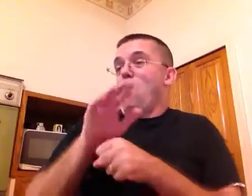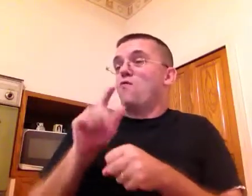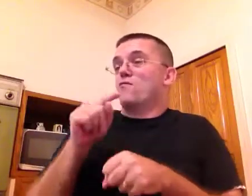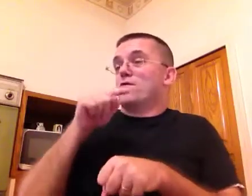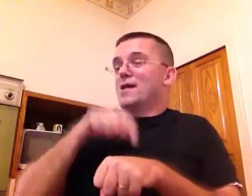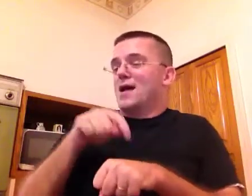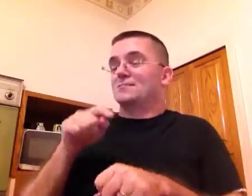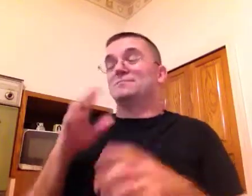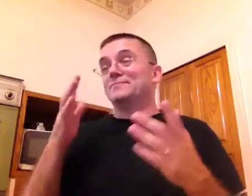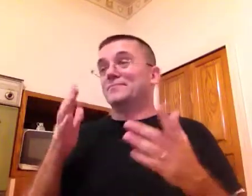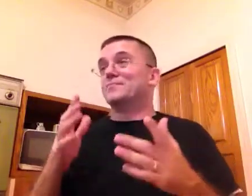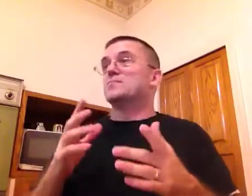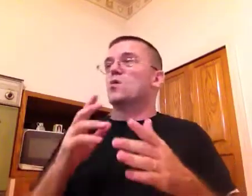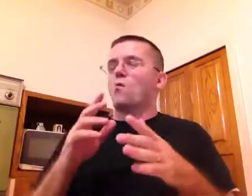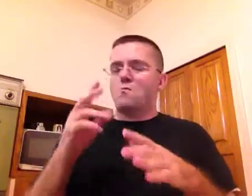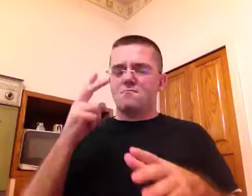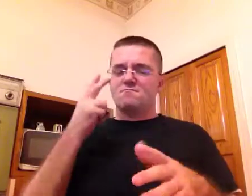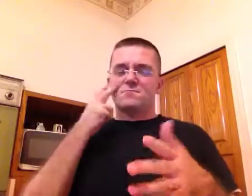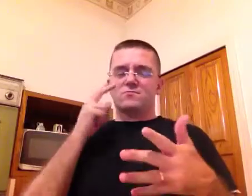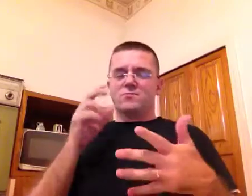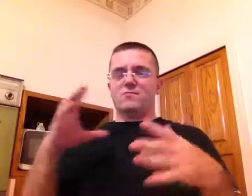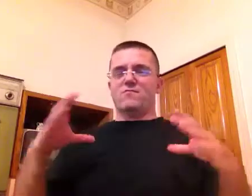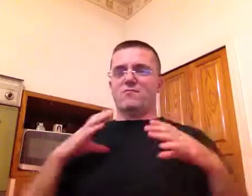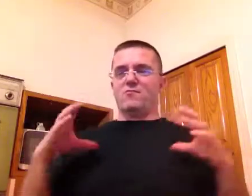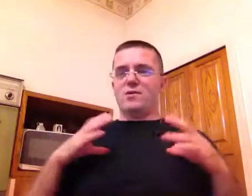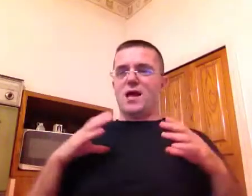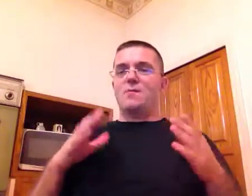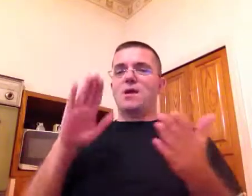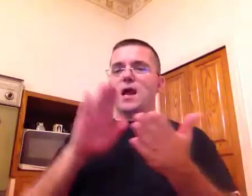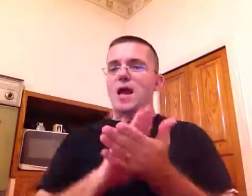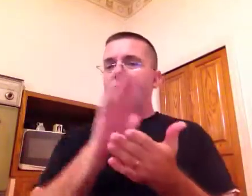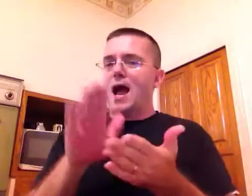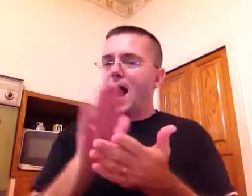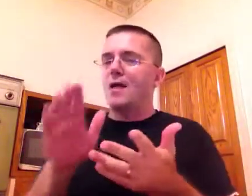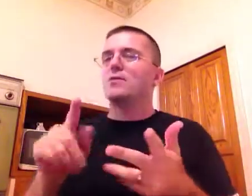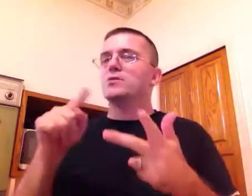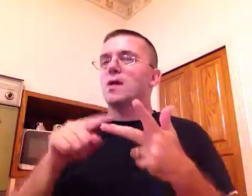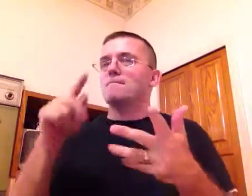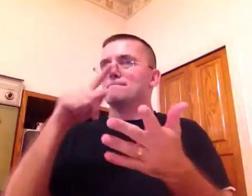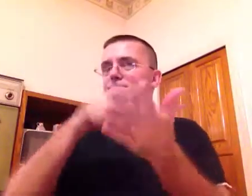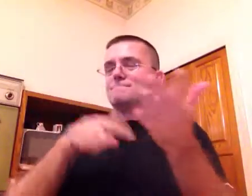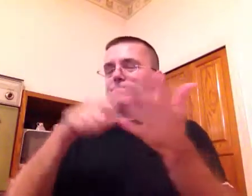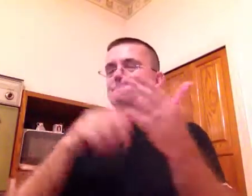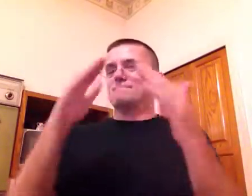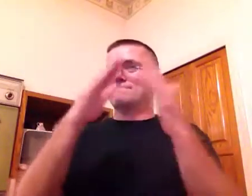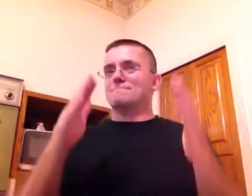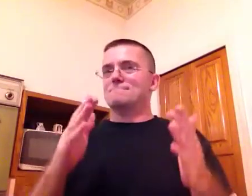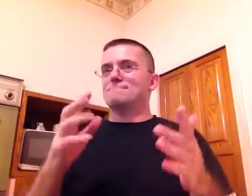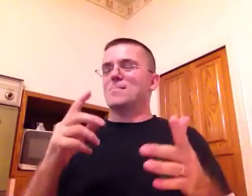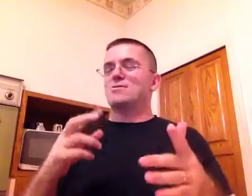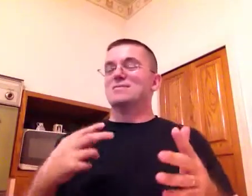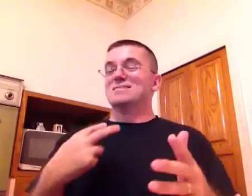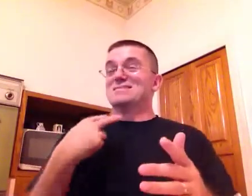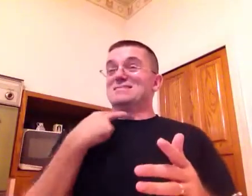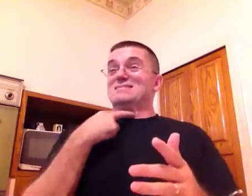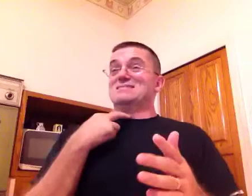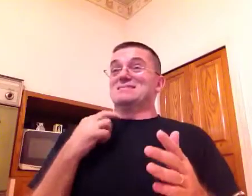the rest of the baby steps, the retirement and then the college and then paying off the house, it's like really tight for us to do all of those